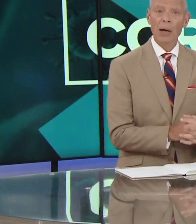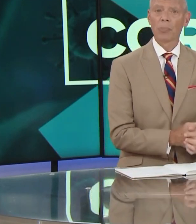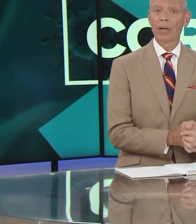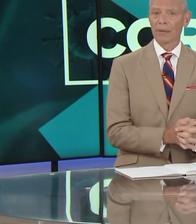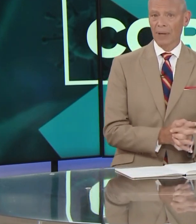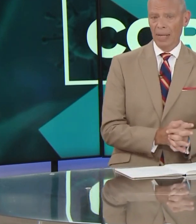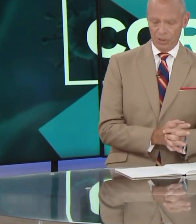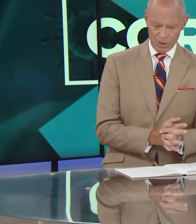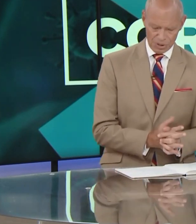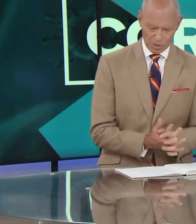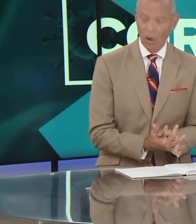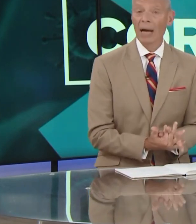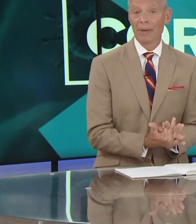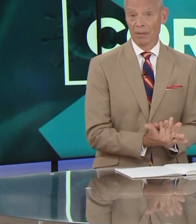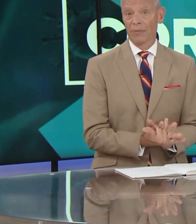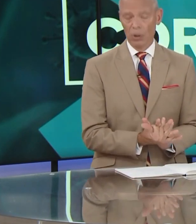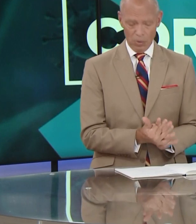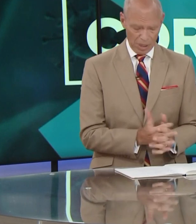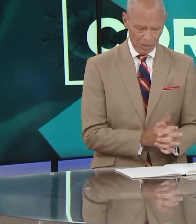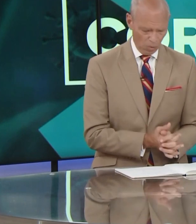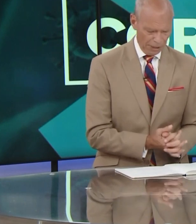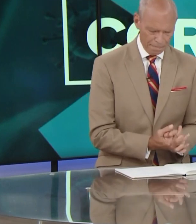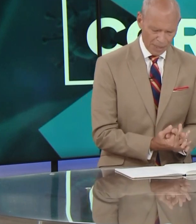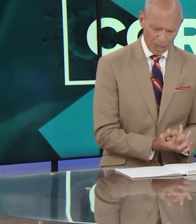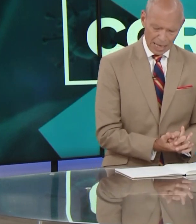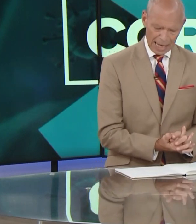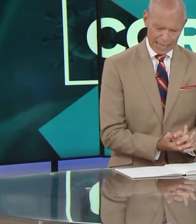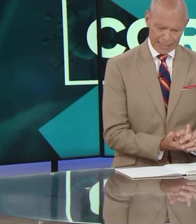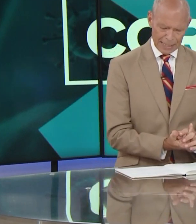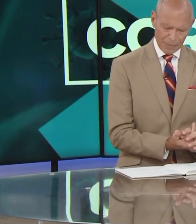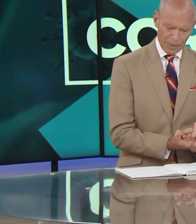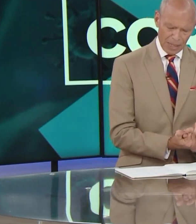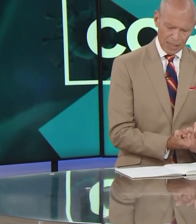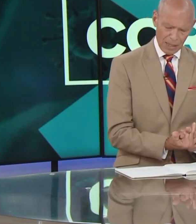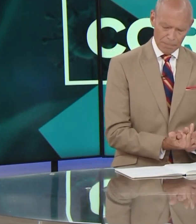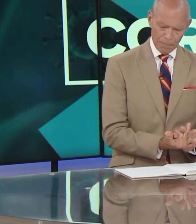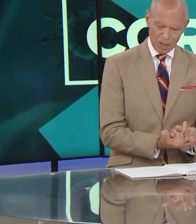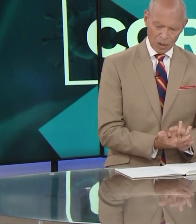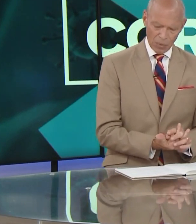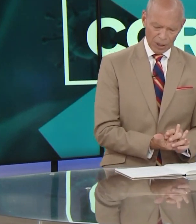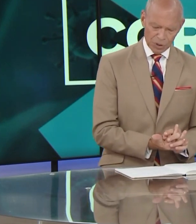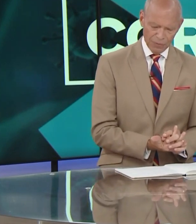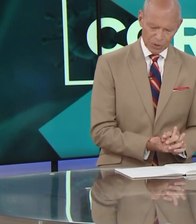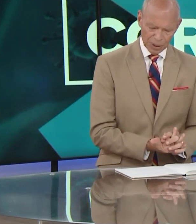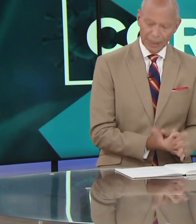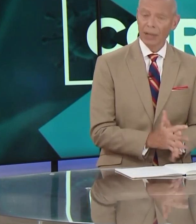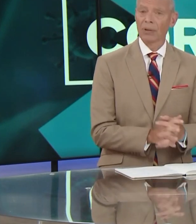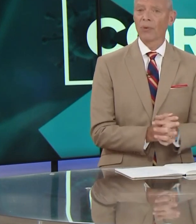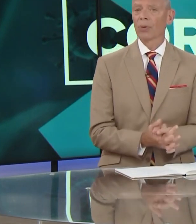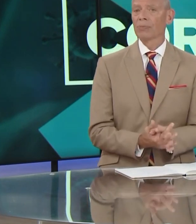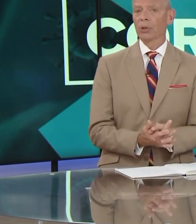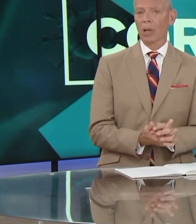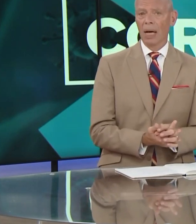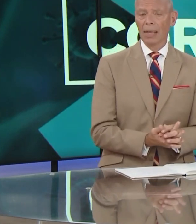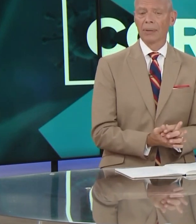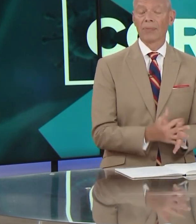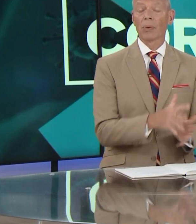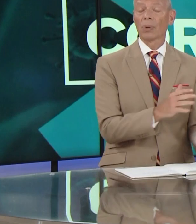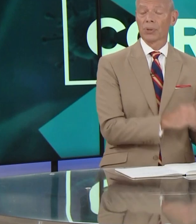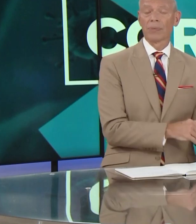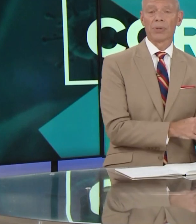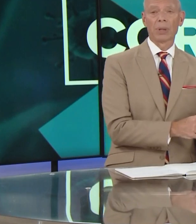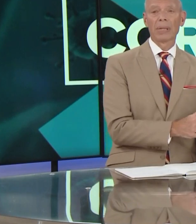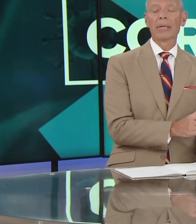have an outbreak of cases, or having a few anyway. And the correctional facility in the 4th of July,